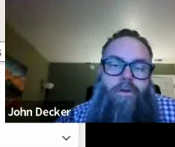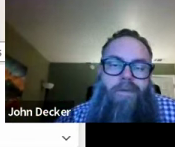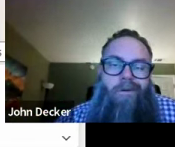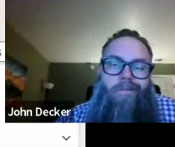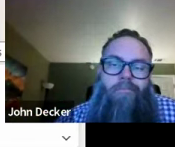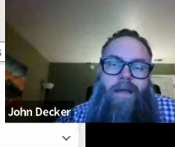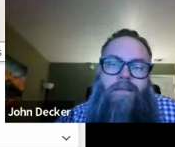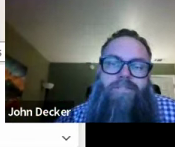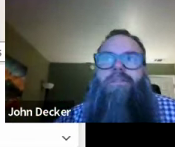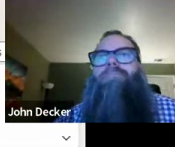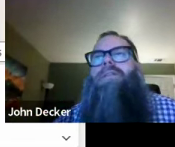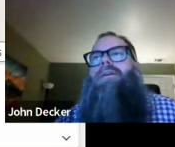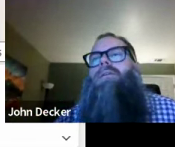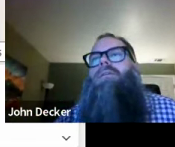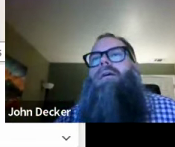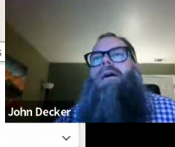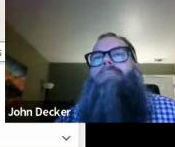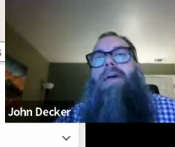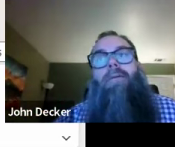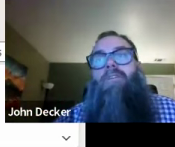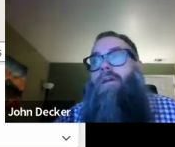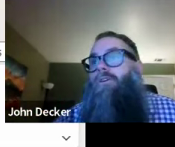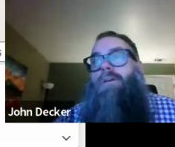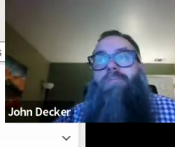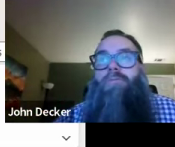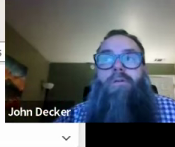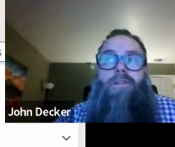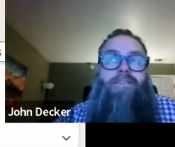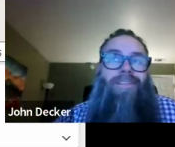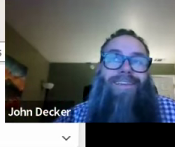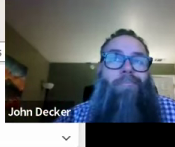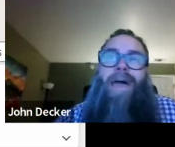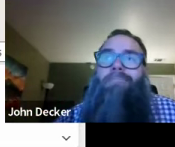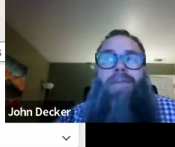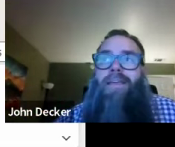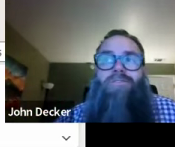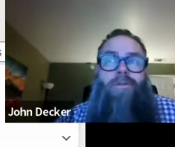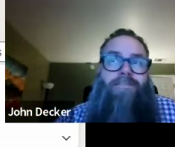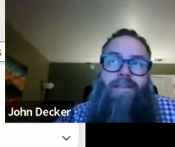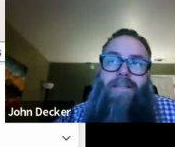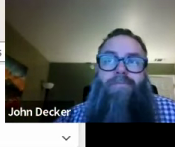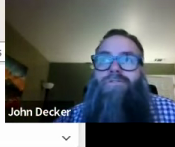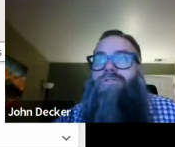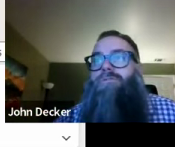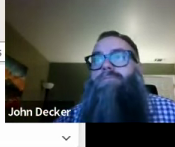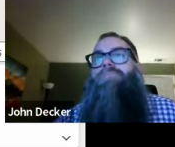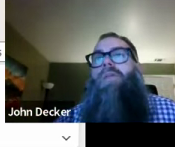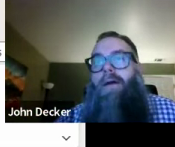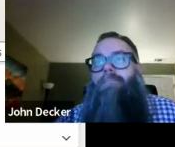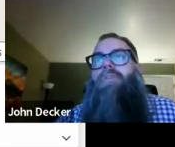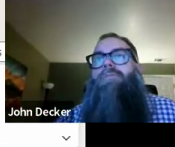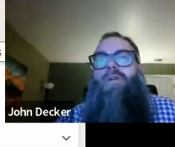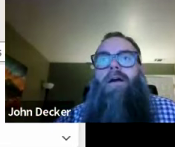people that are going beyond their mileage in their billing. And I'm very open if people want to bring this up at like the PAC meetings or in this meeting in the future